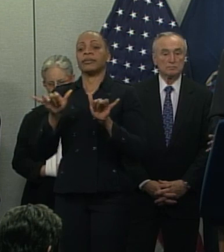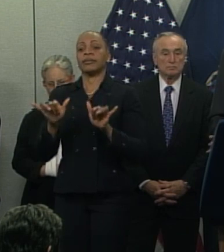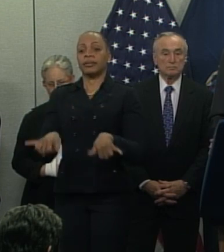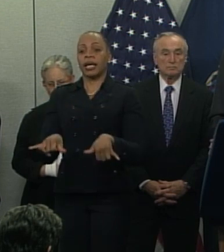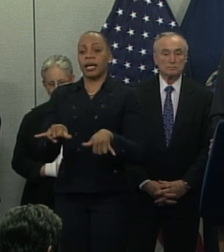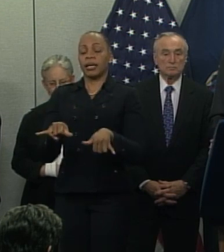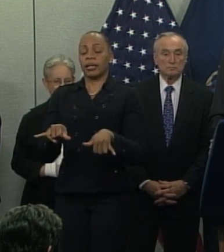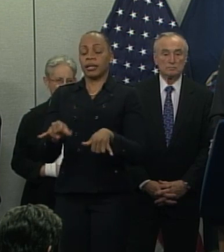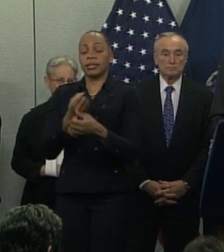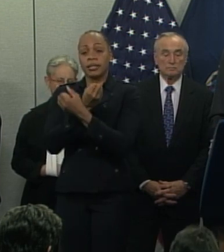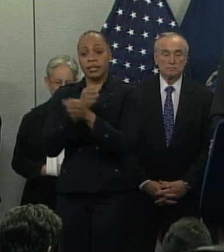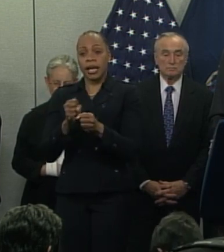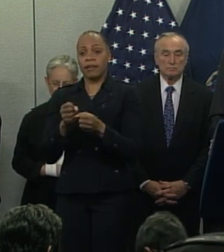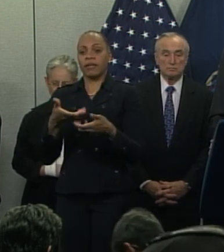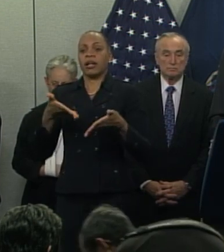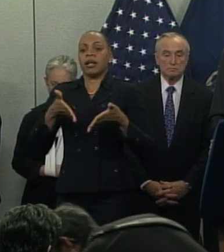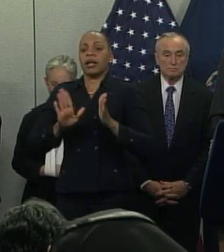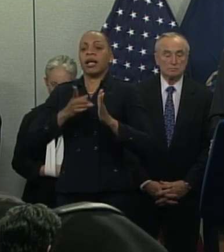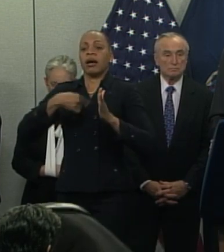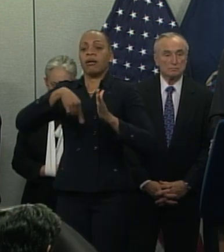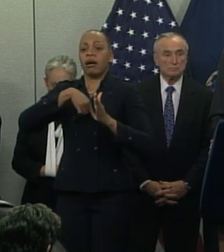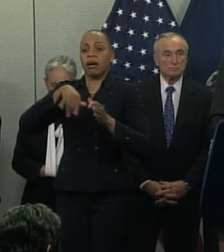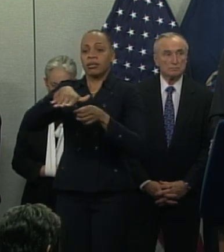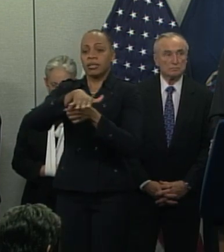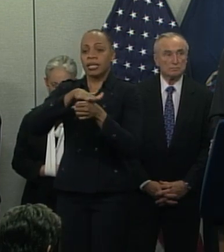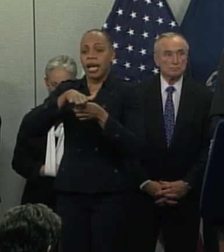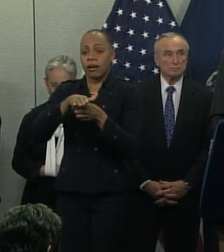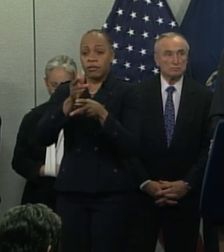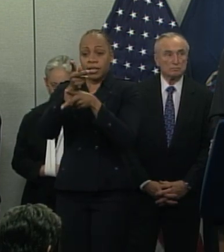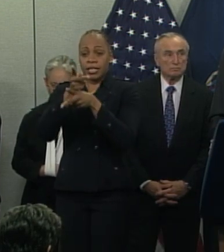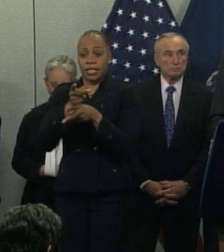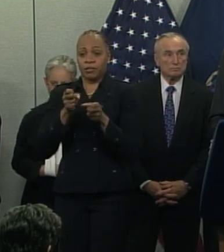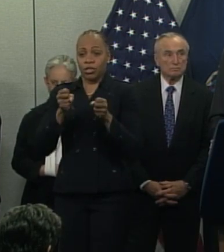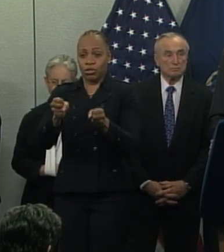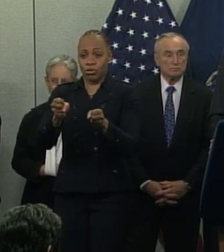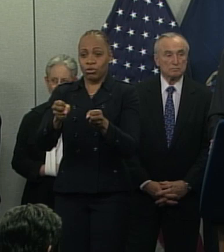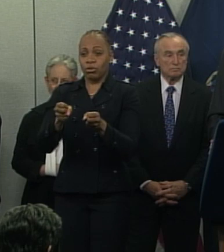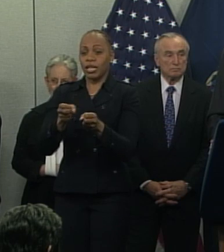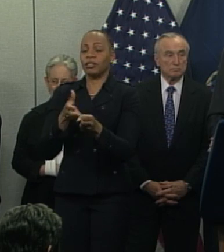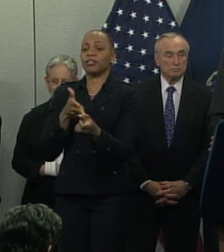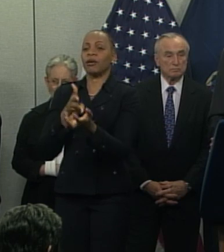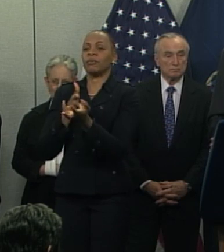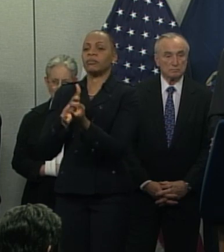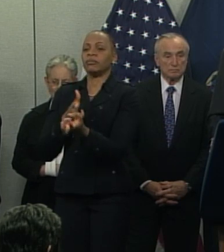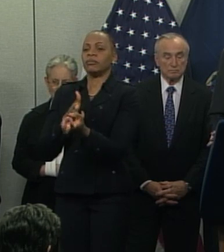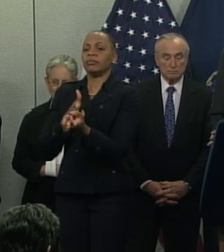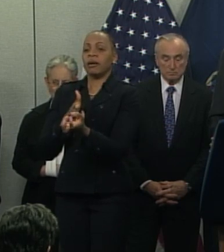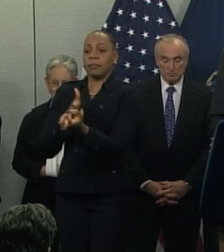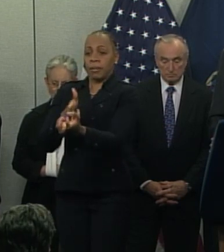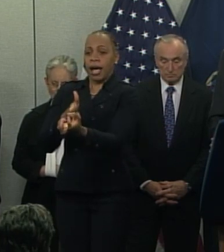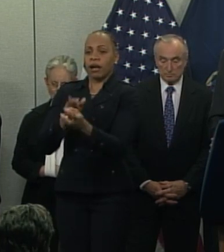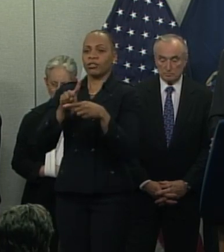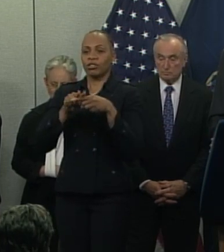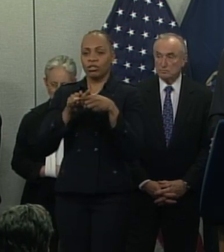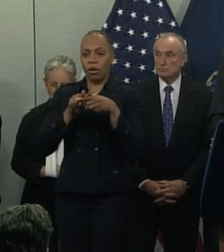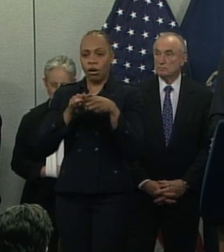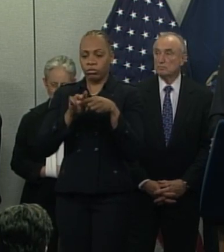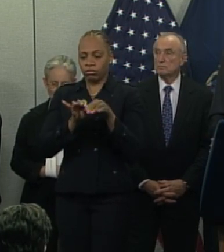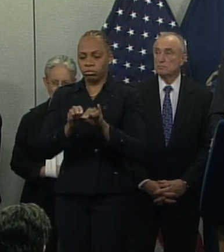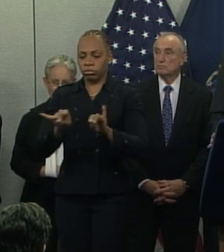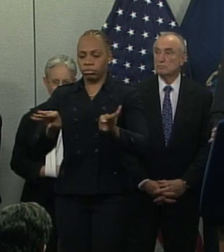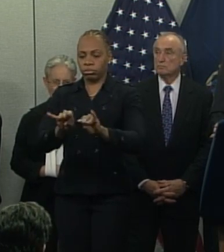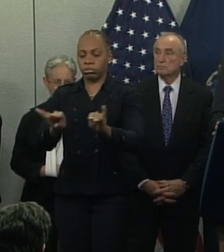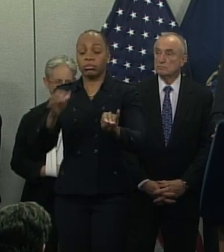space to be able to keep these streets well plowed and salted. If you see a fellow New Yorker in